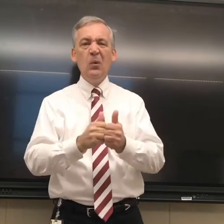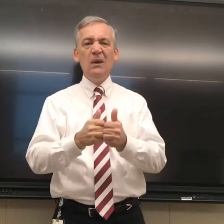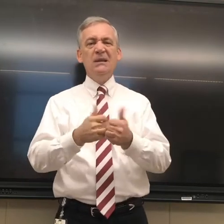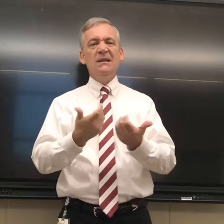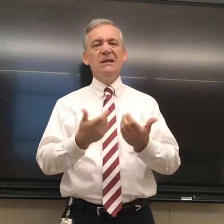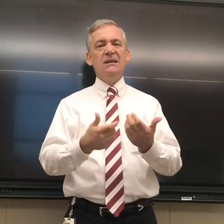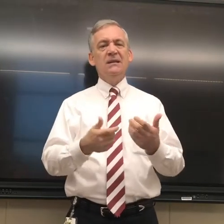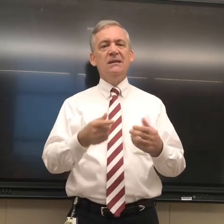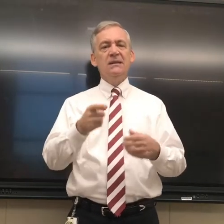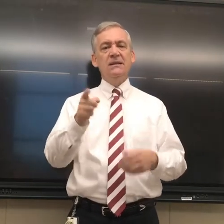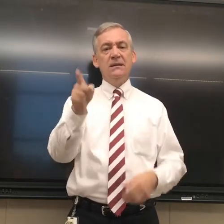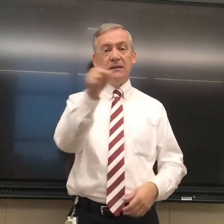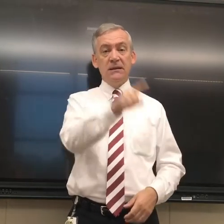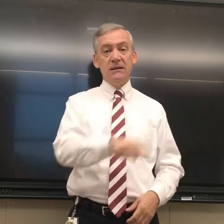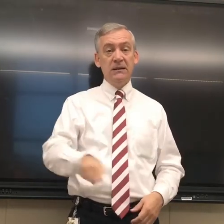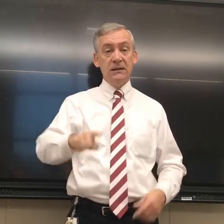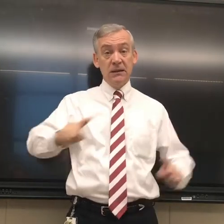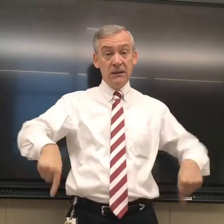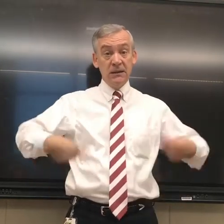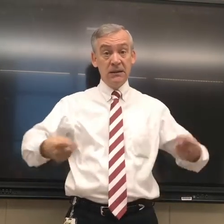them entertained for a while.